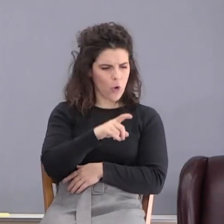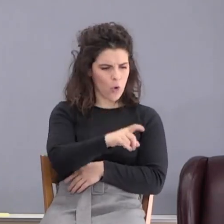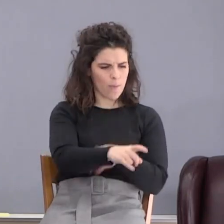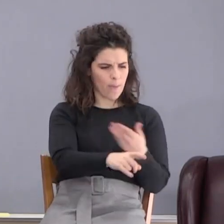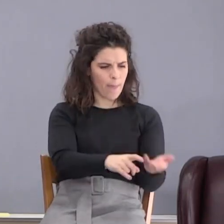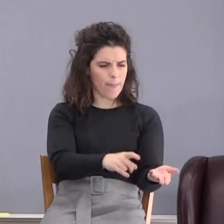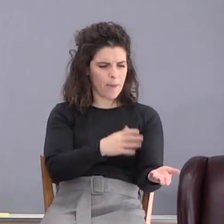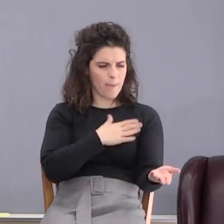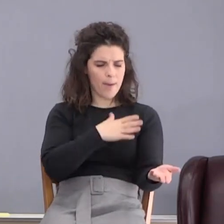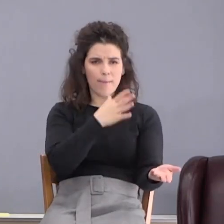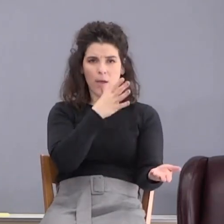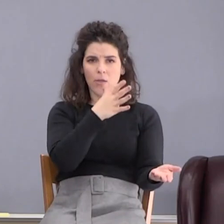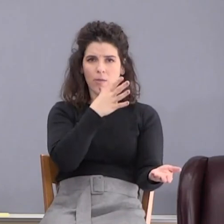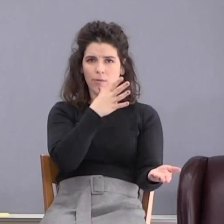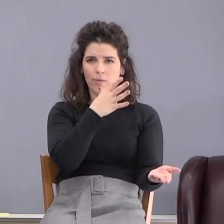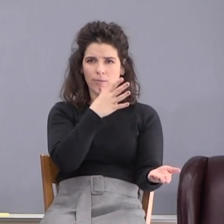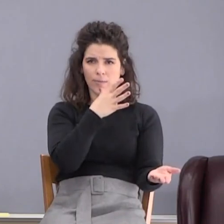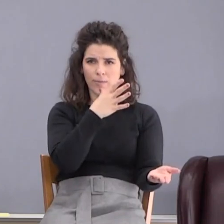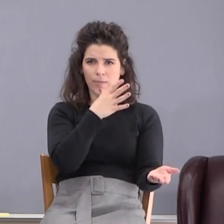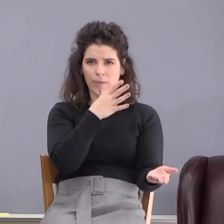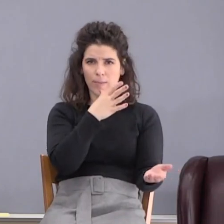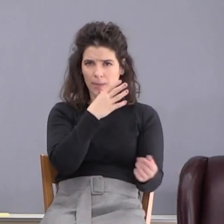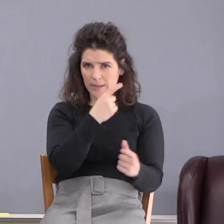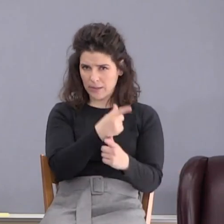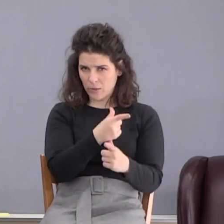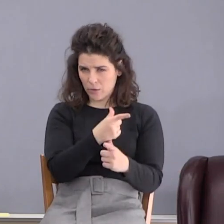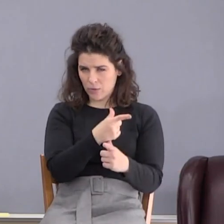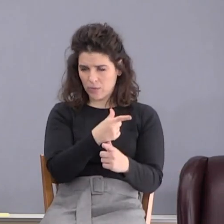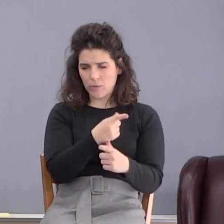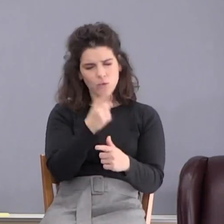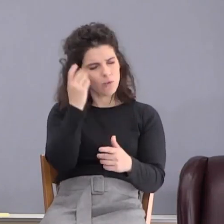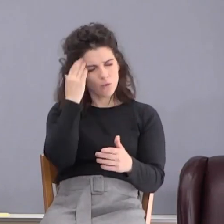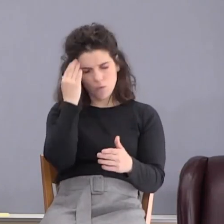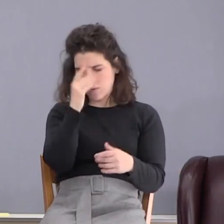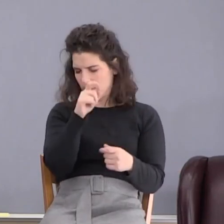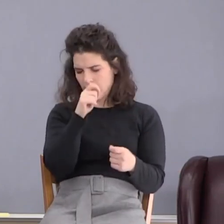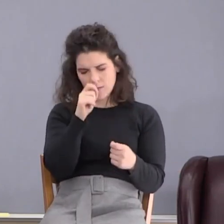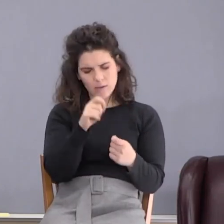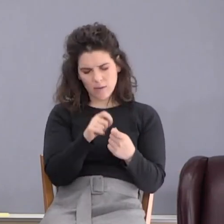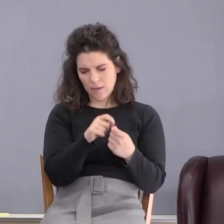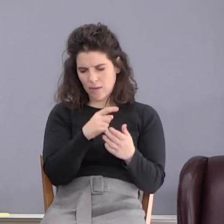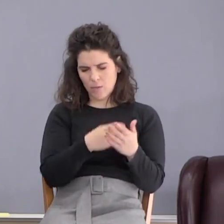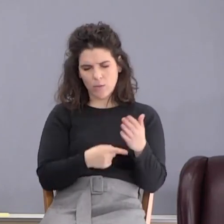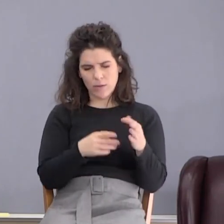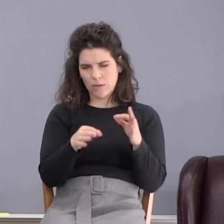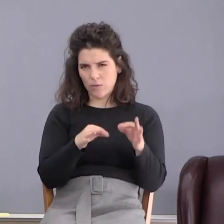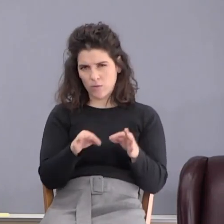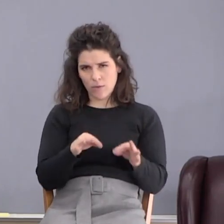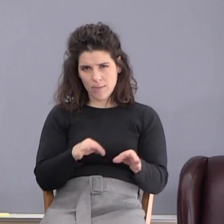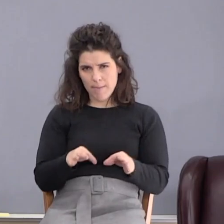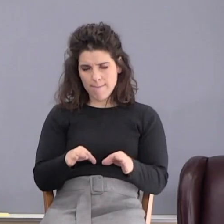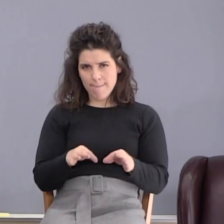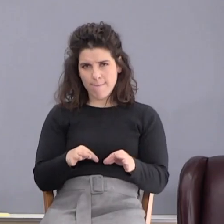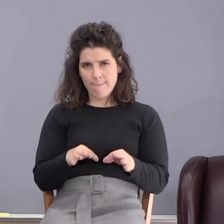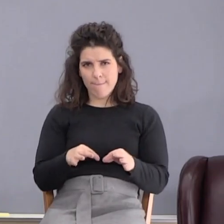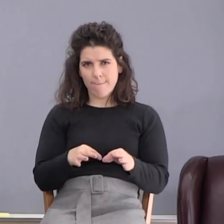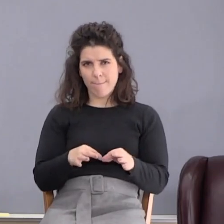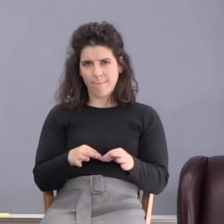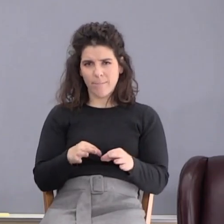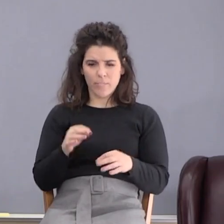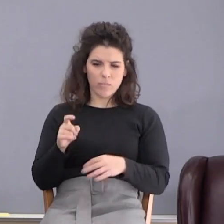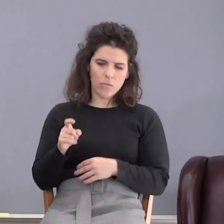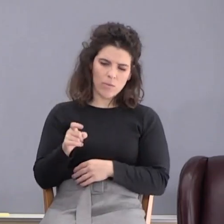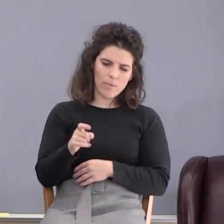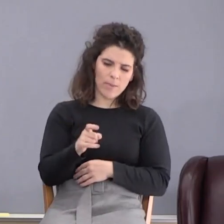thou art my mother and my sister. You know exactly what he's describing here, right? The